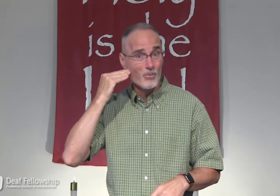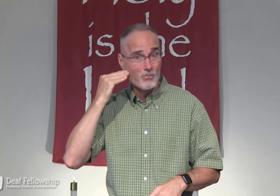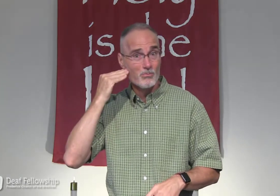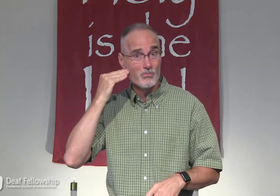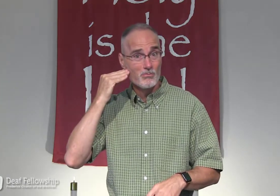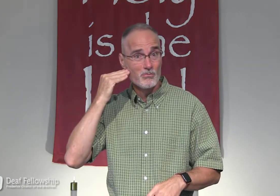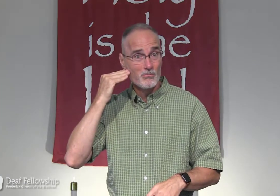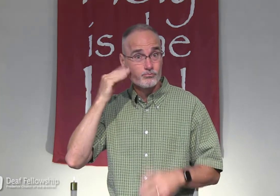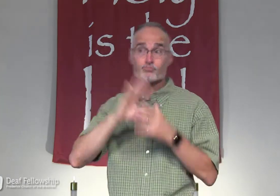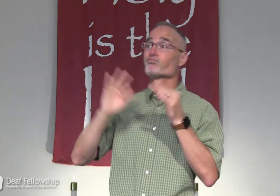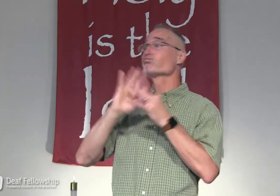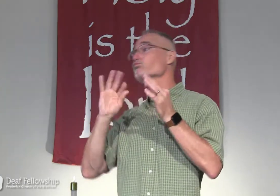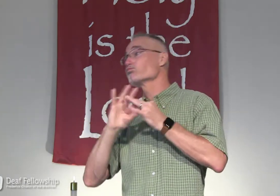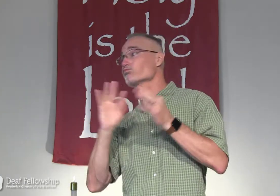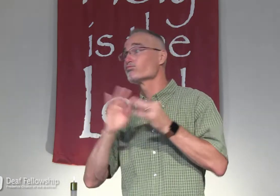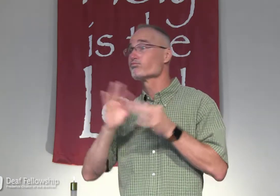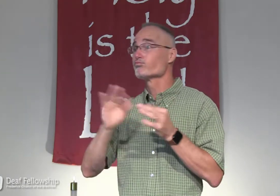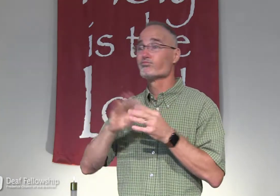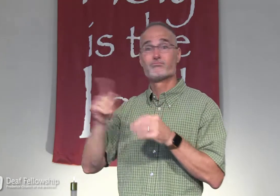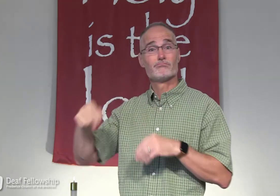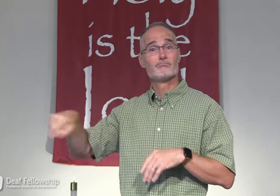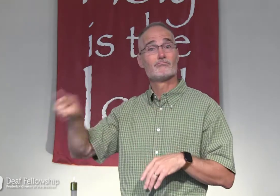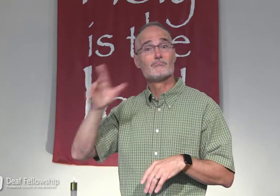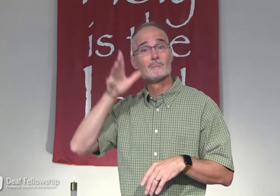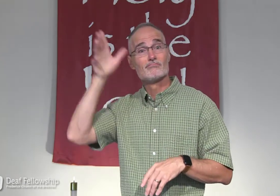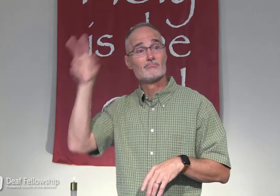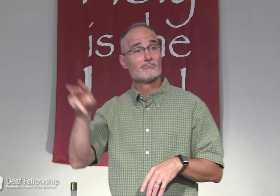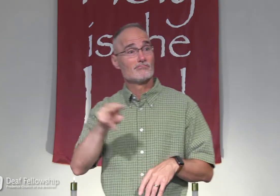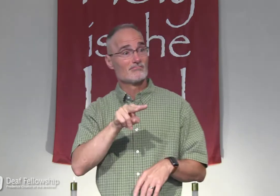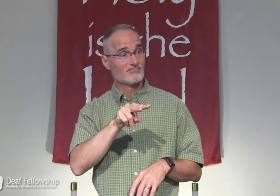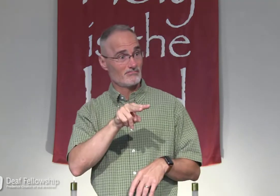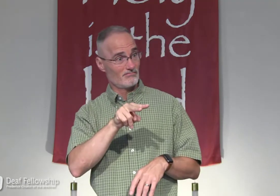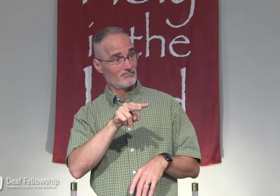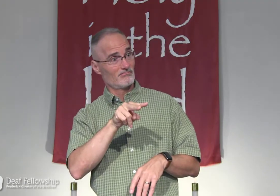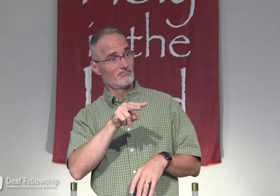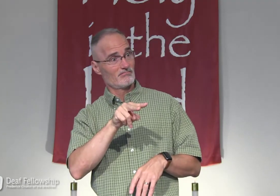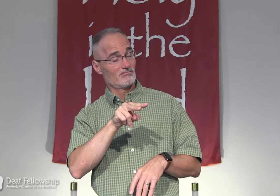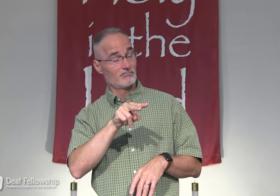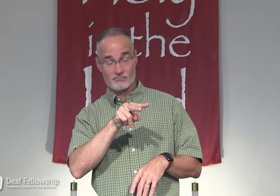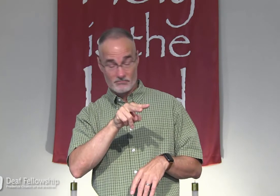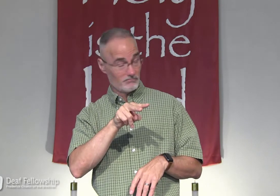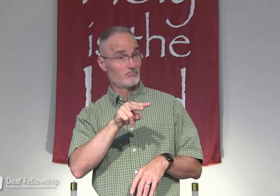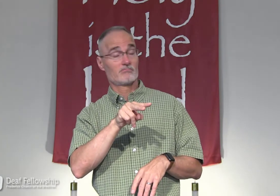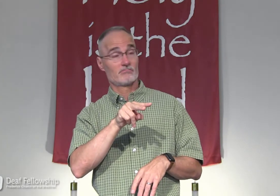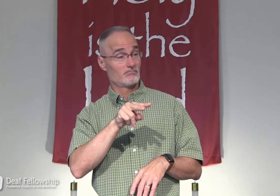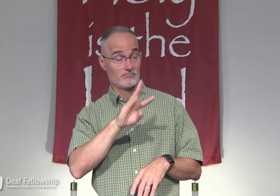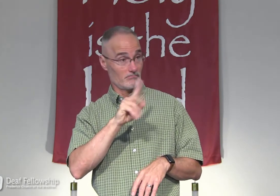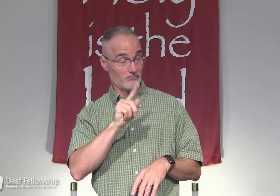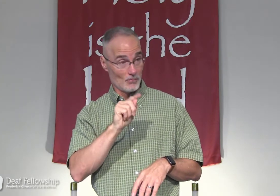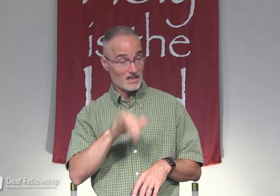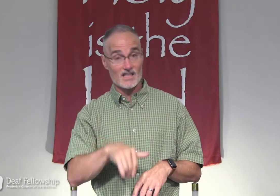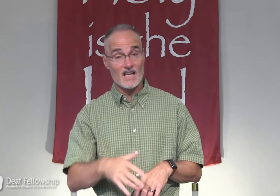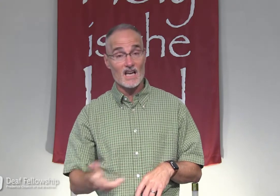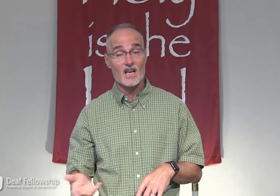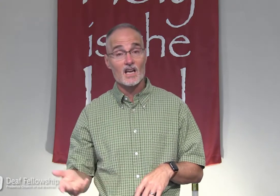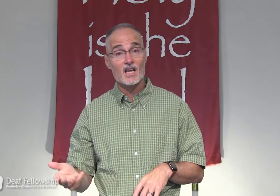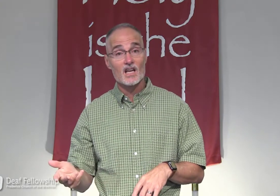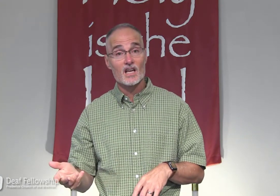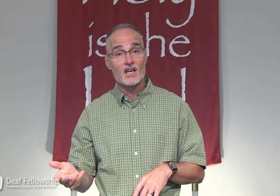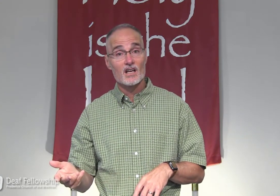and they come back home and they start talking about the things they start saying, and the parents are like, what?